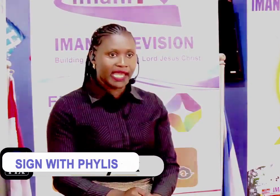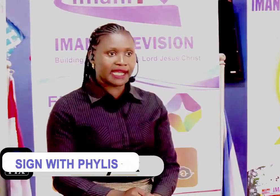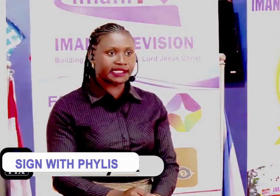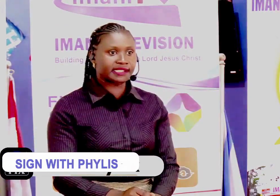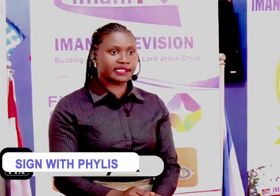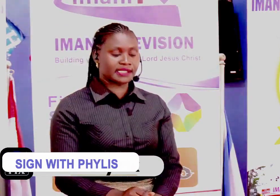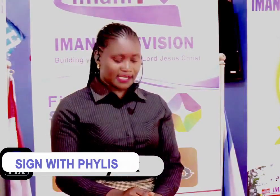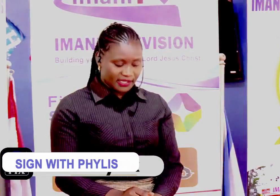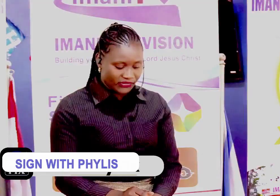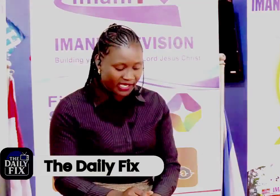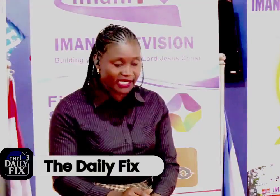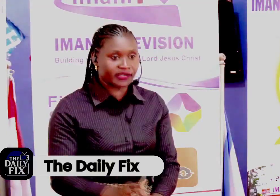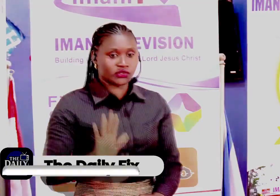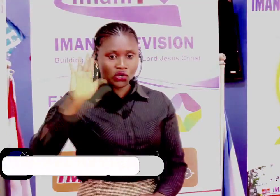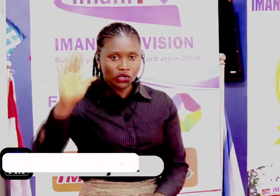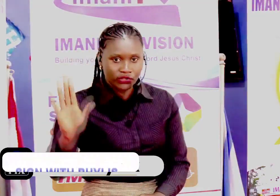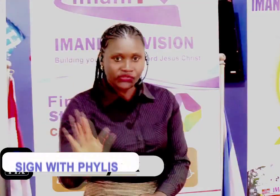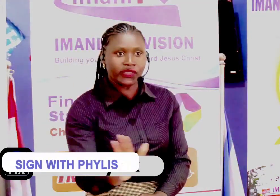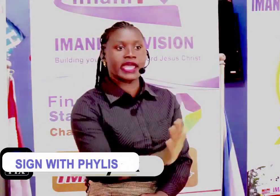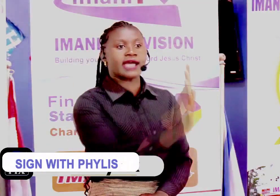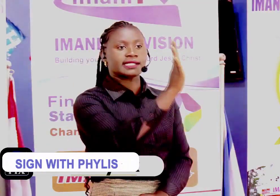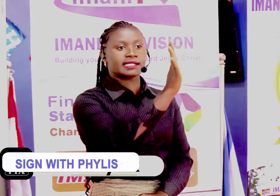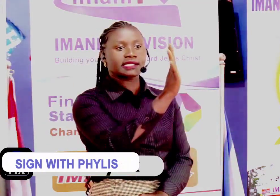theirs. So theirs.